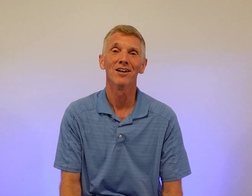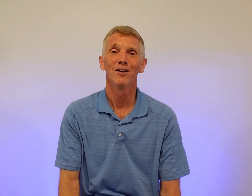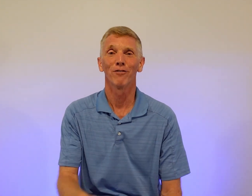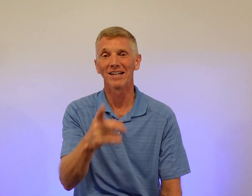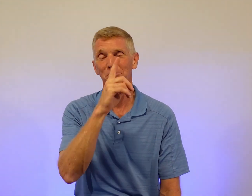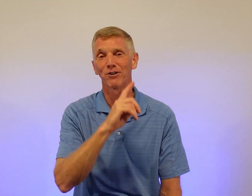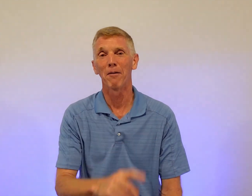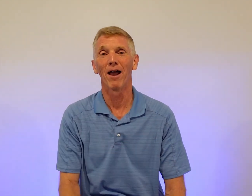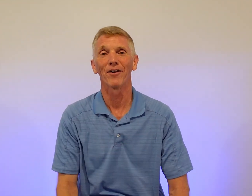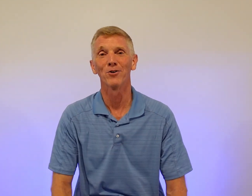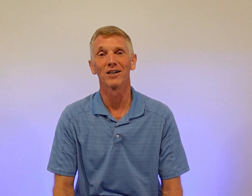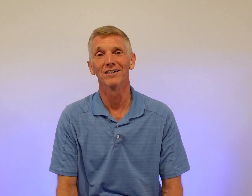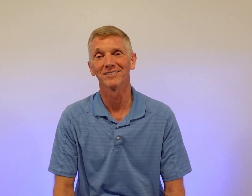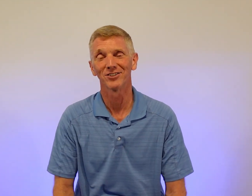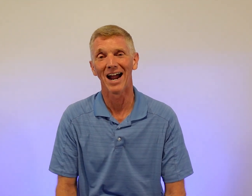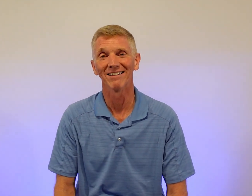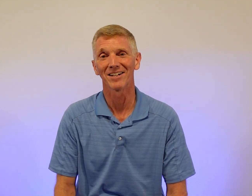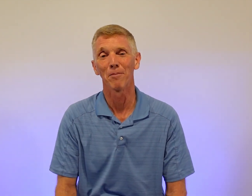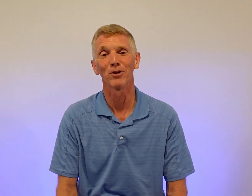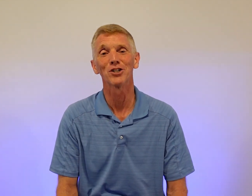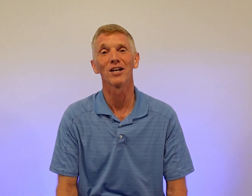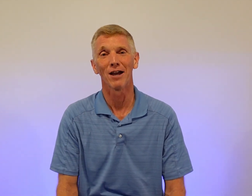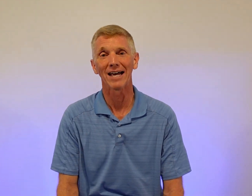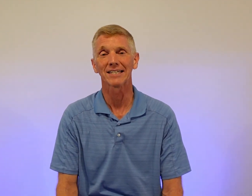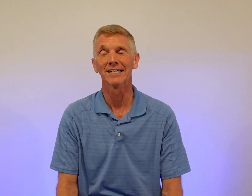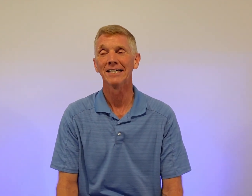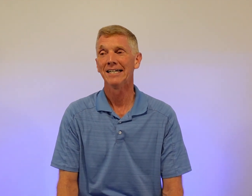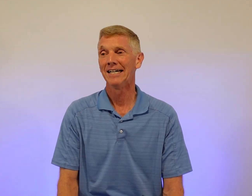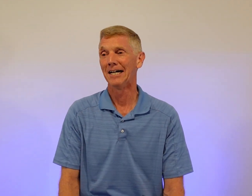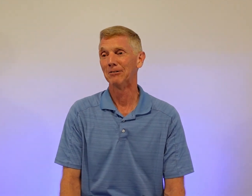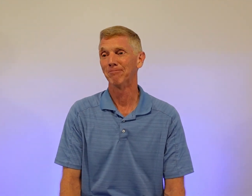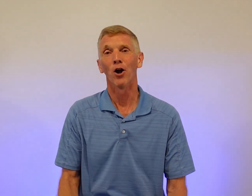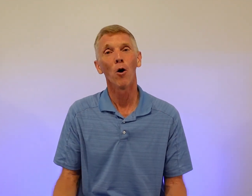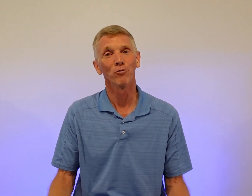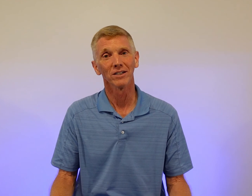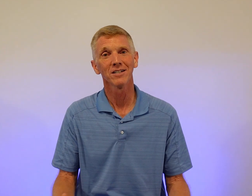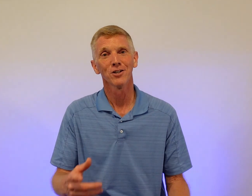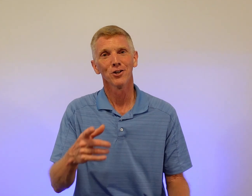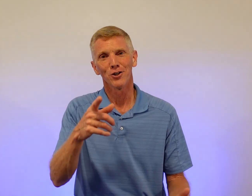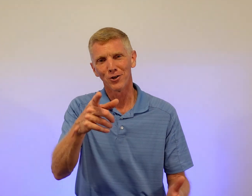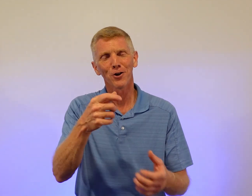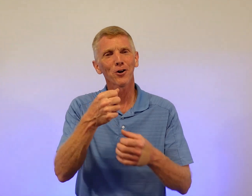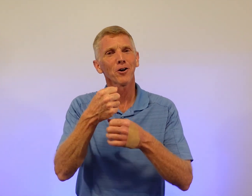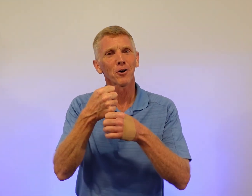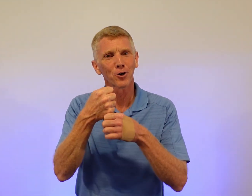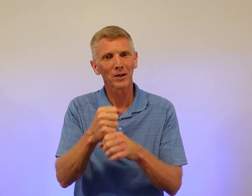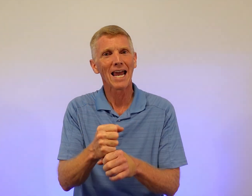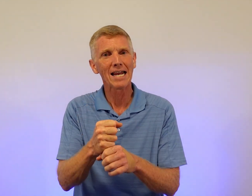for that subscriber out there who's a stylist. I appreciate you asking. And hopefully you're